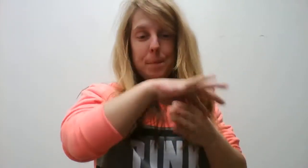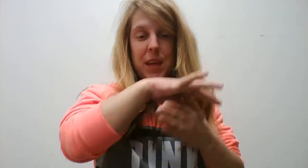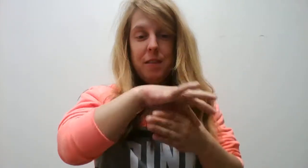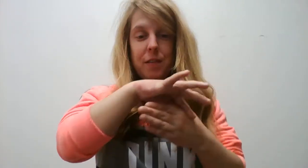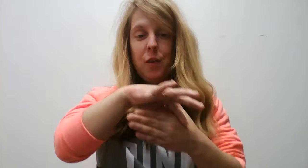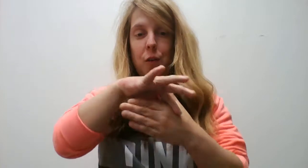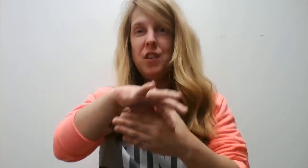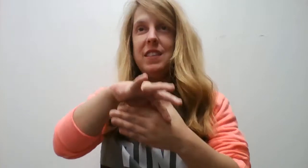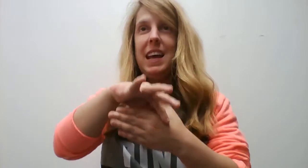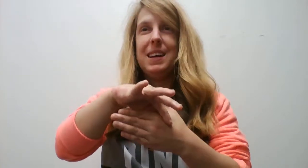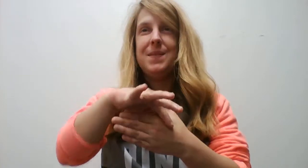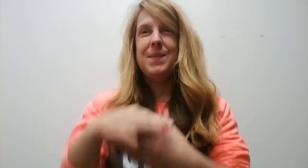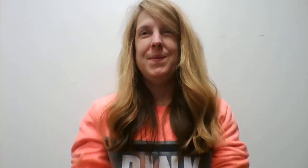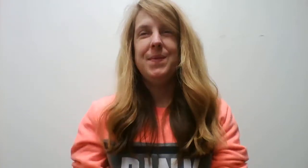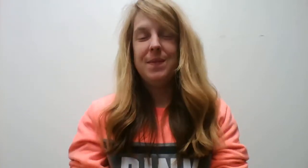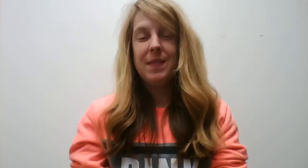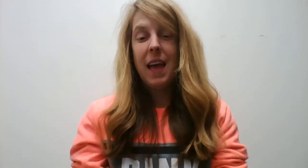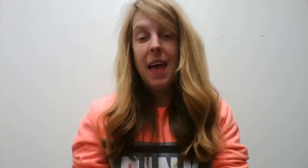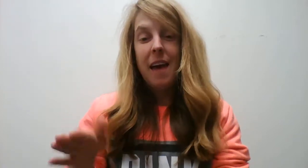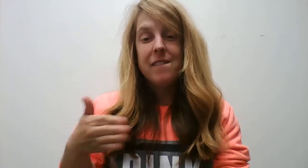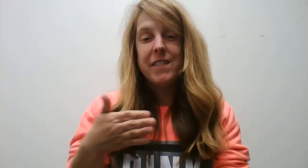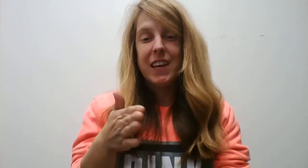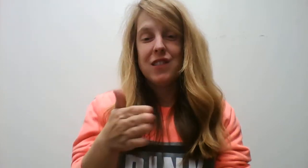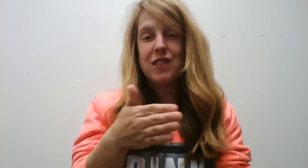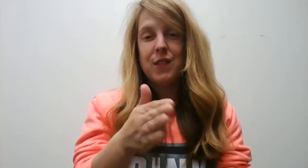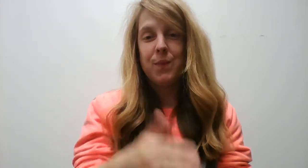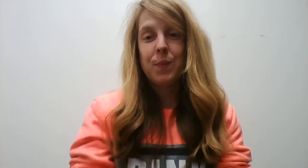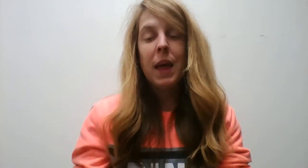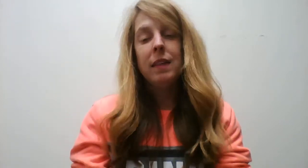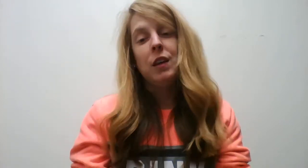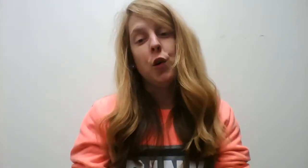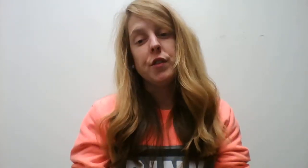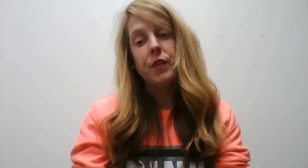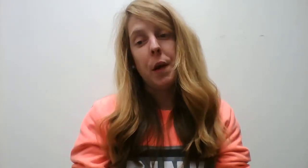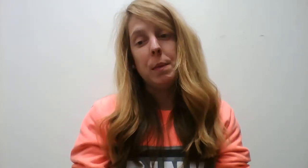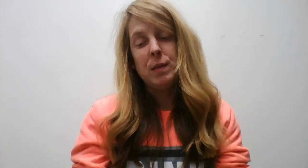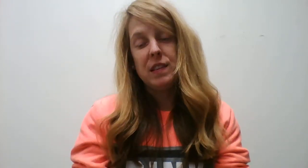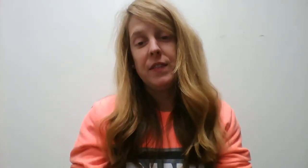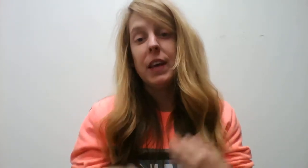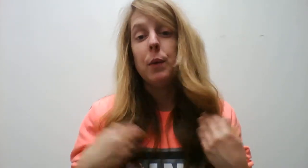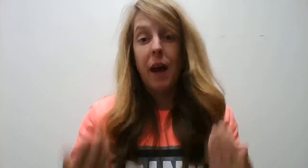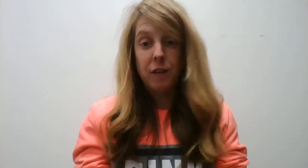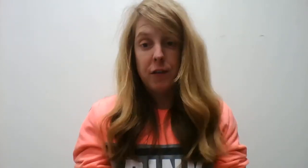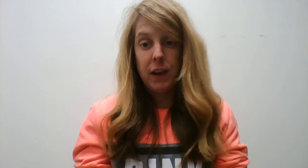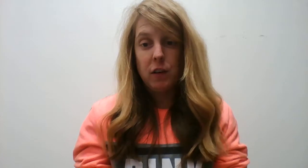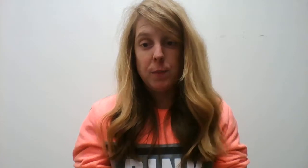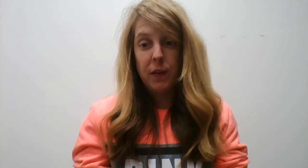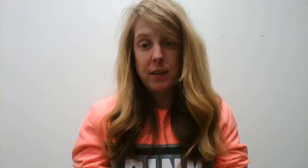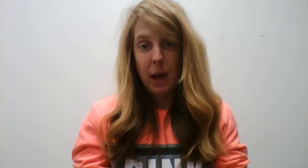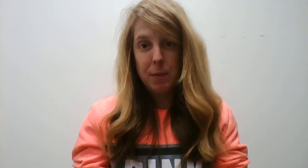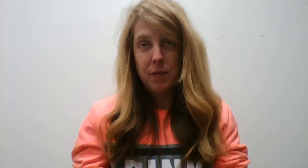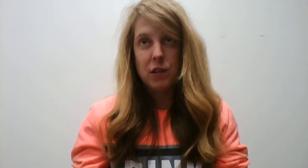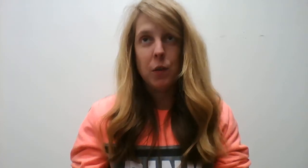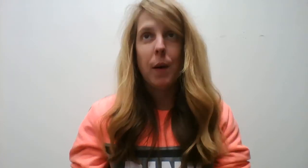Beef or steak? Fish. And of course, if you want to be specific, you would have to fingerspell the type of fish you want.